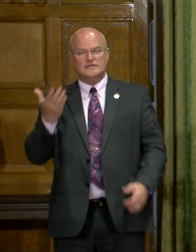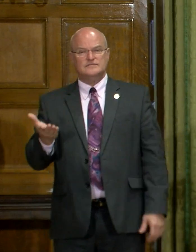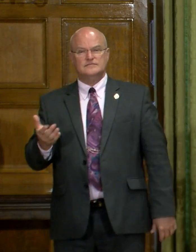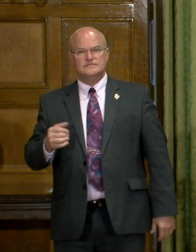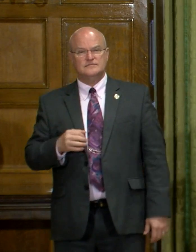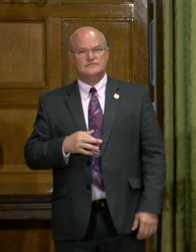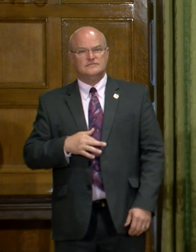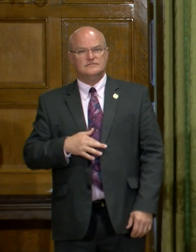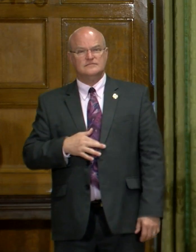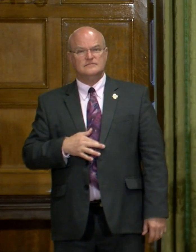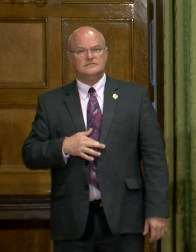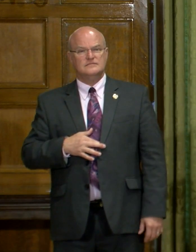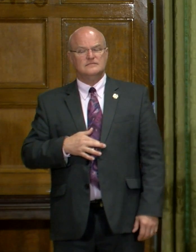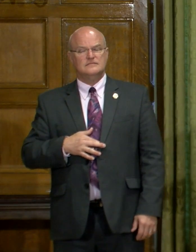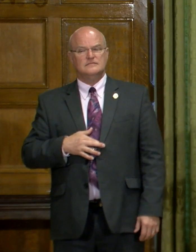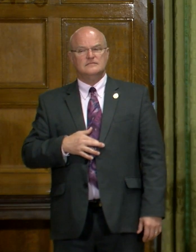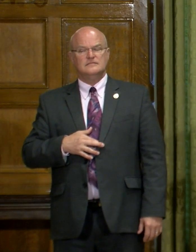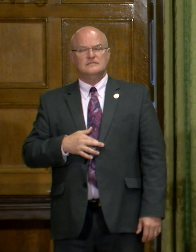question.